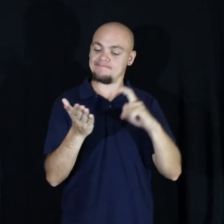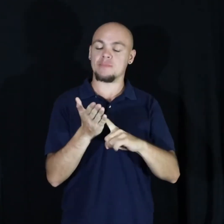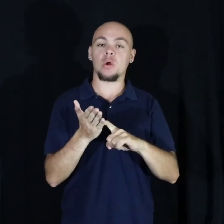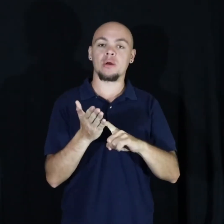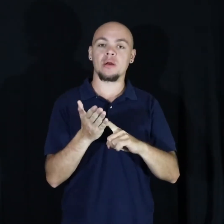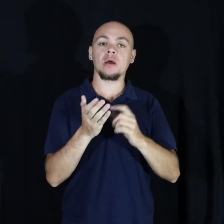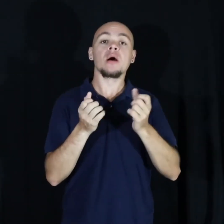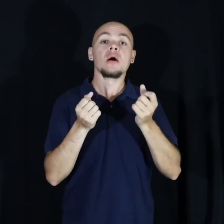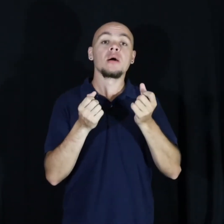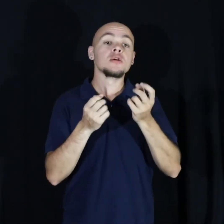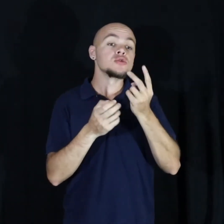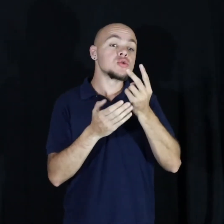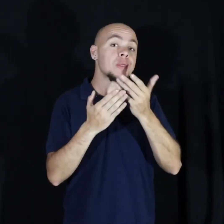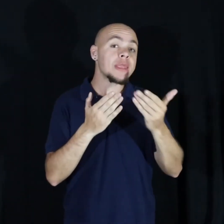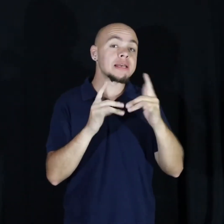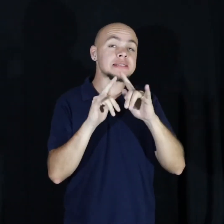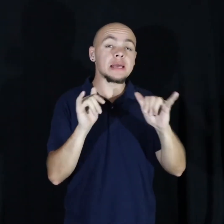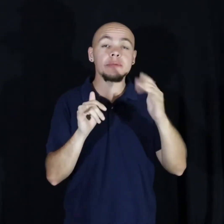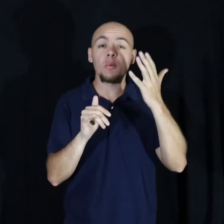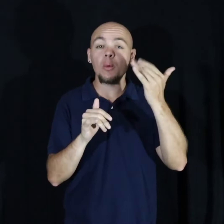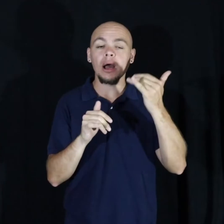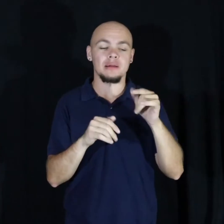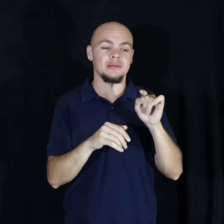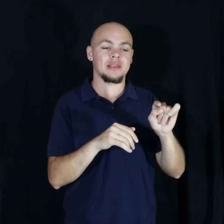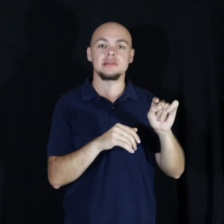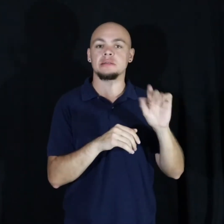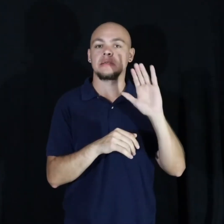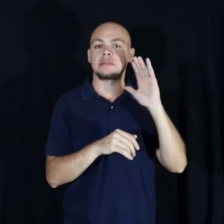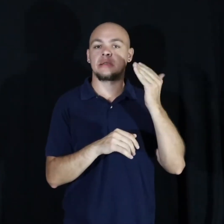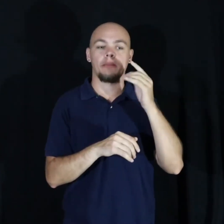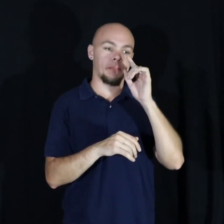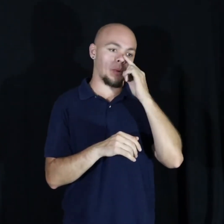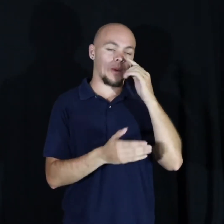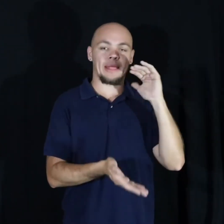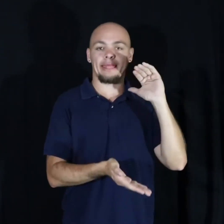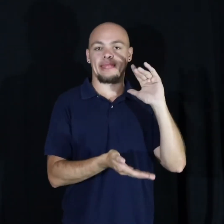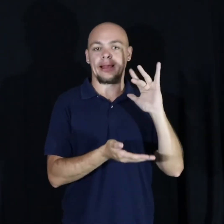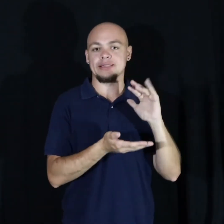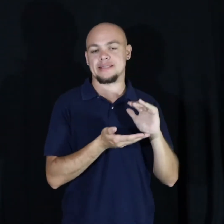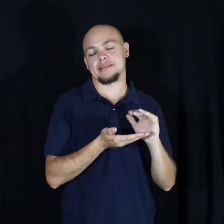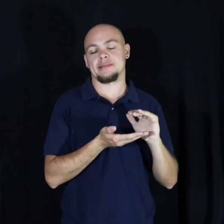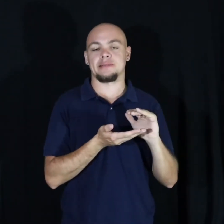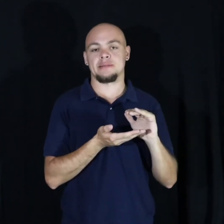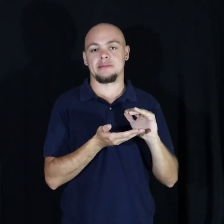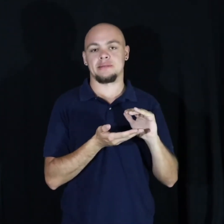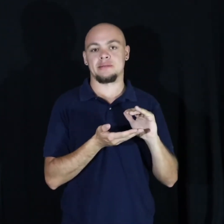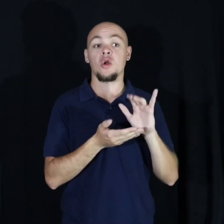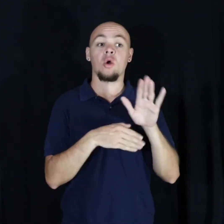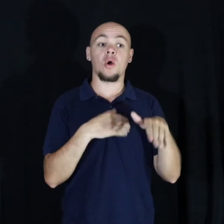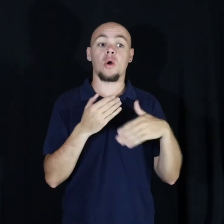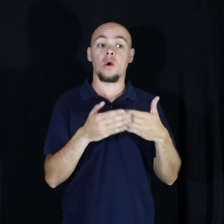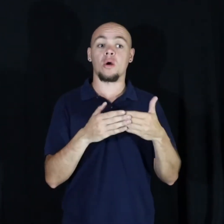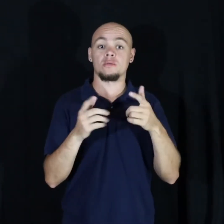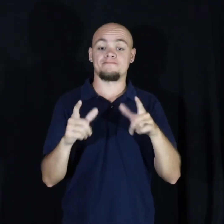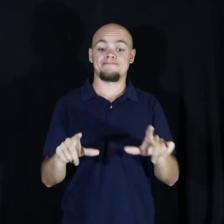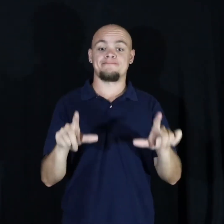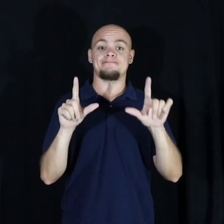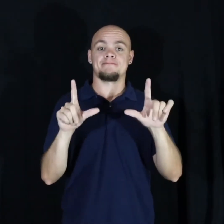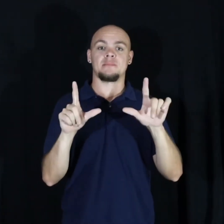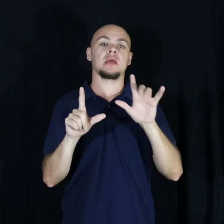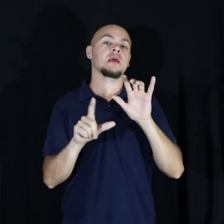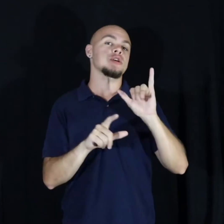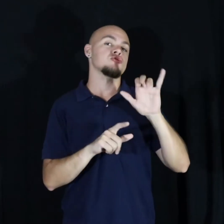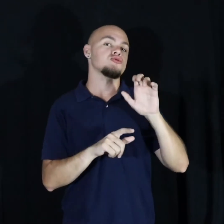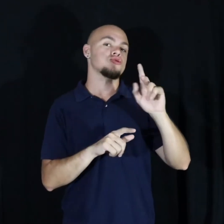us multitask simply because it makes the tedious task less boring. All of this is magnified by Jack C. Gansel in his